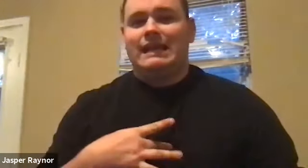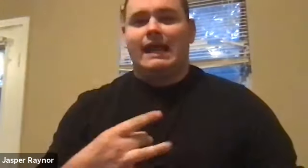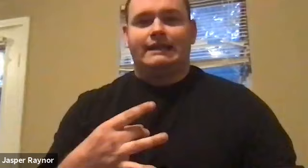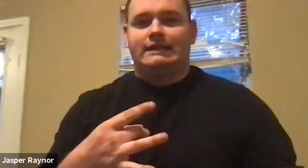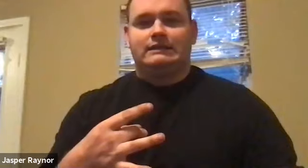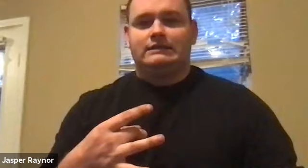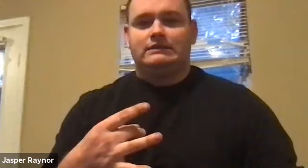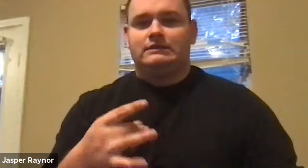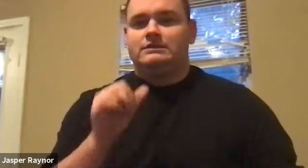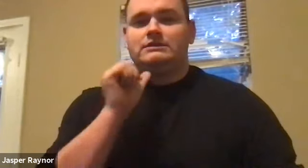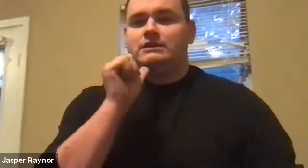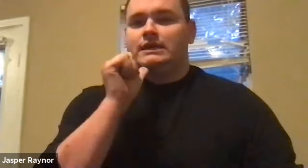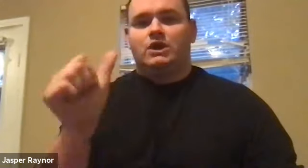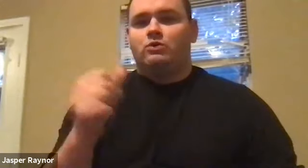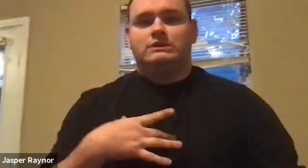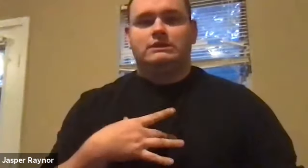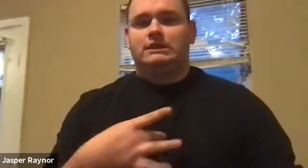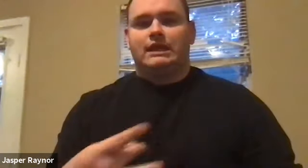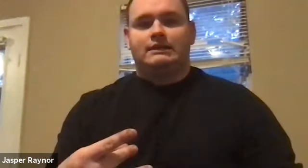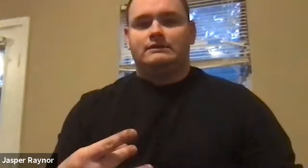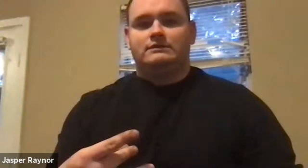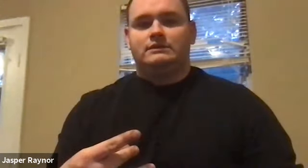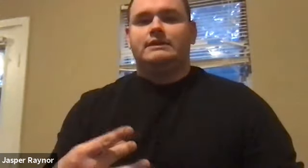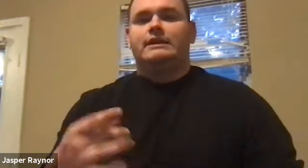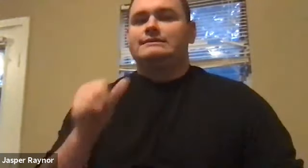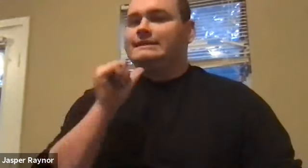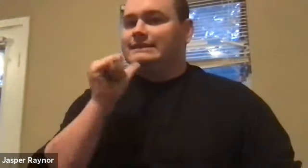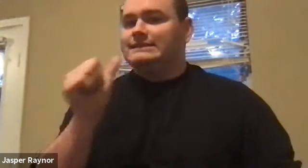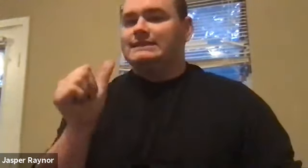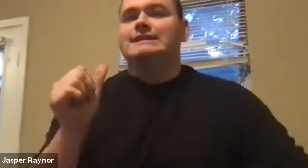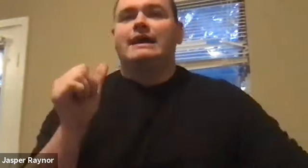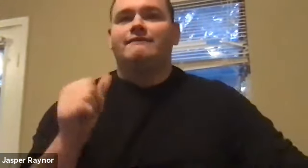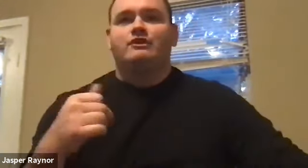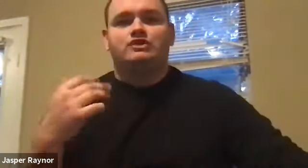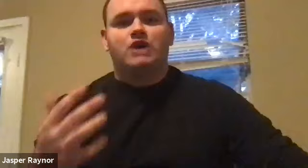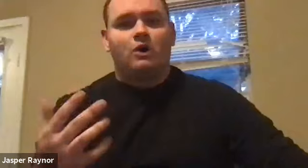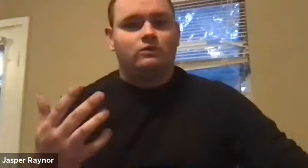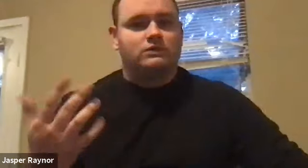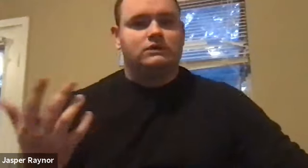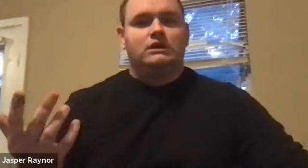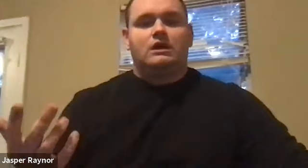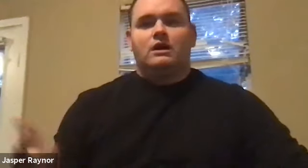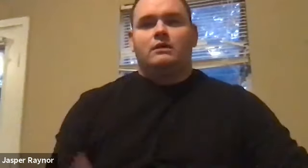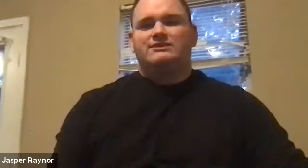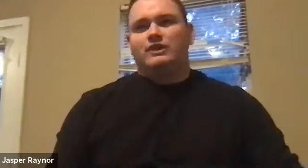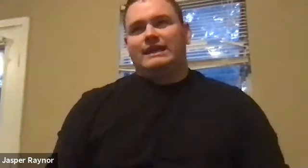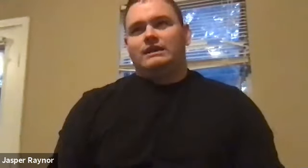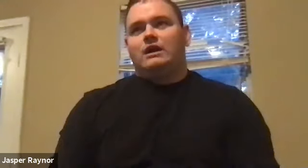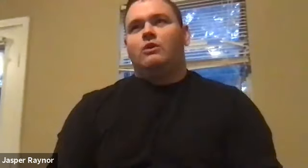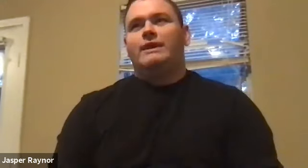like. I don't like. This is the sign for don't. It's really what we